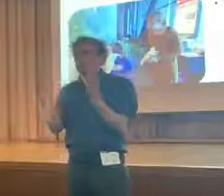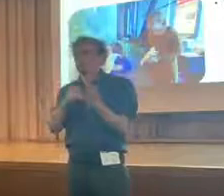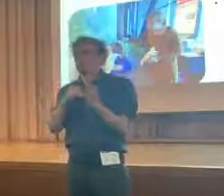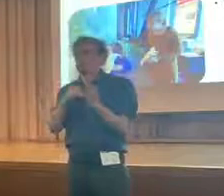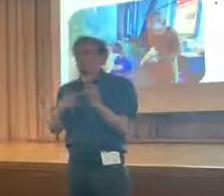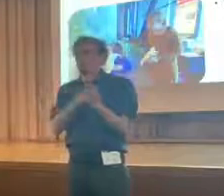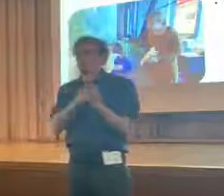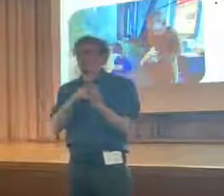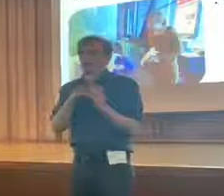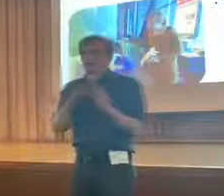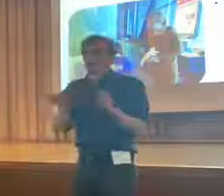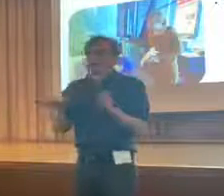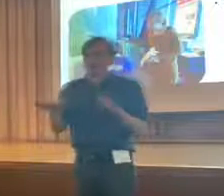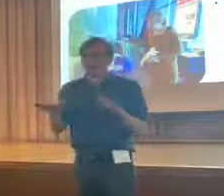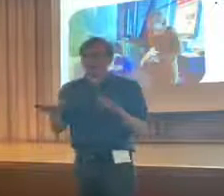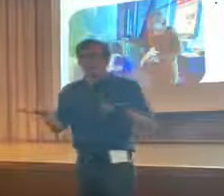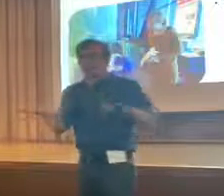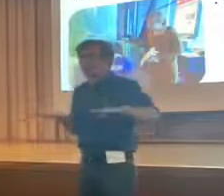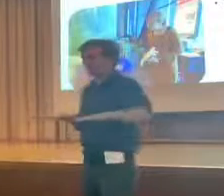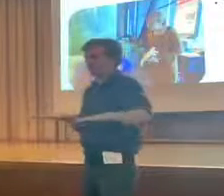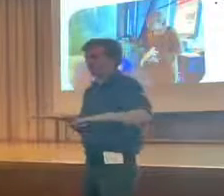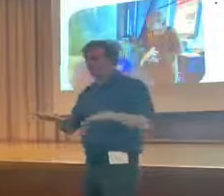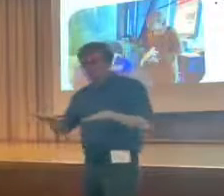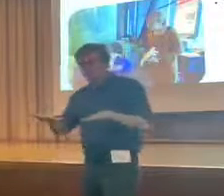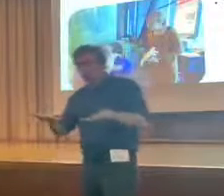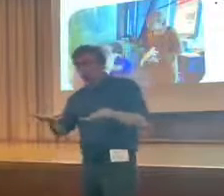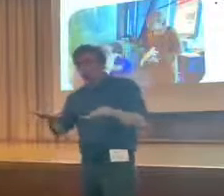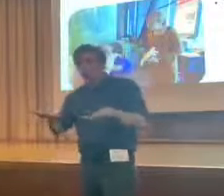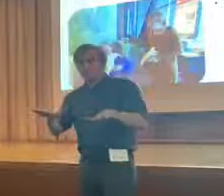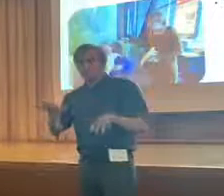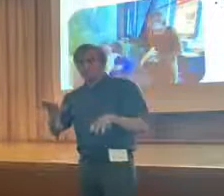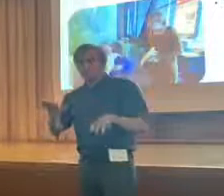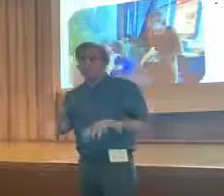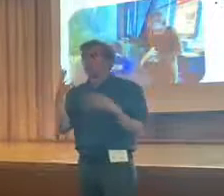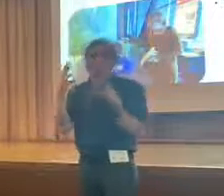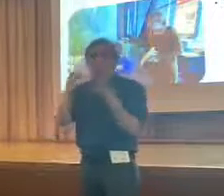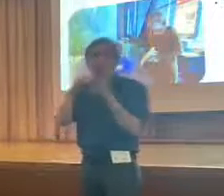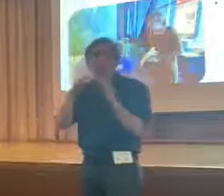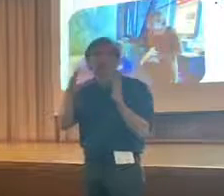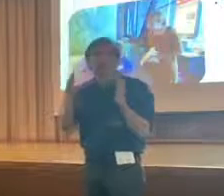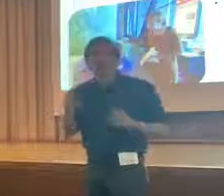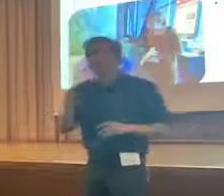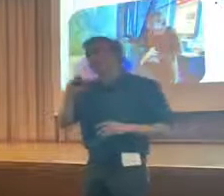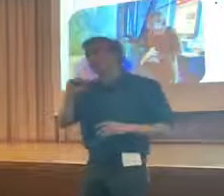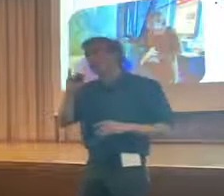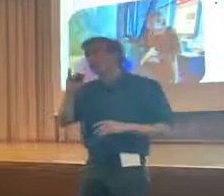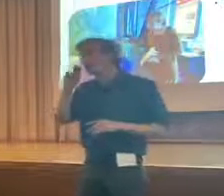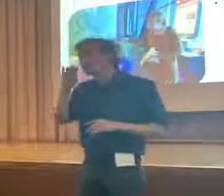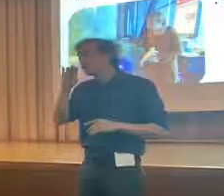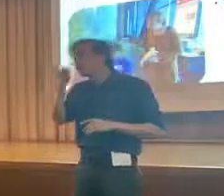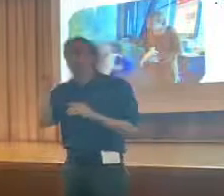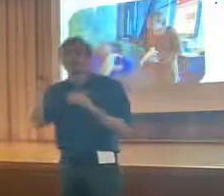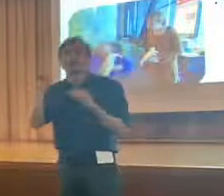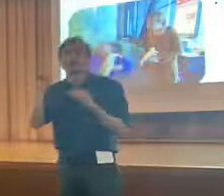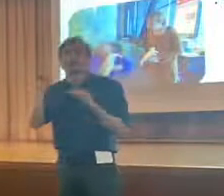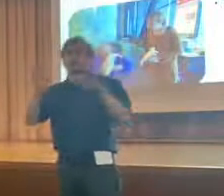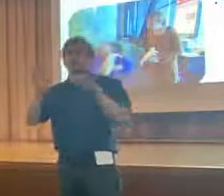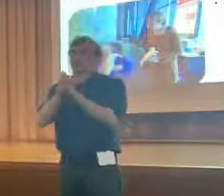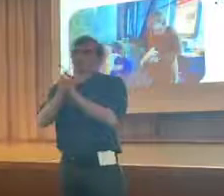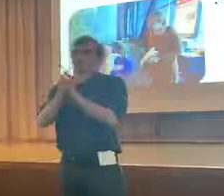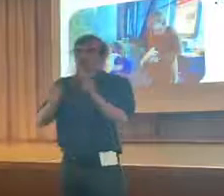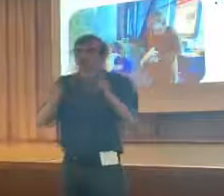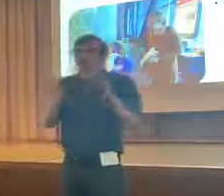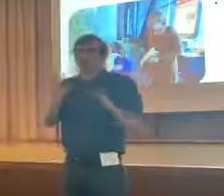and Maureen is wonderful at conveying her experience of what it is like to live with